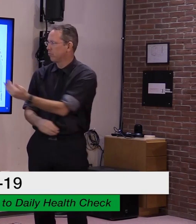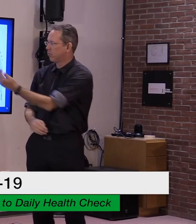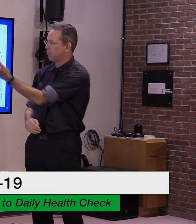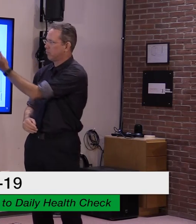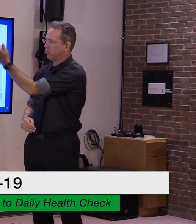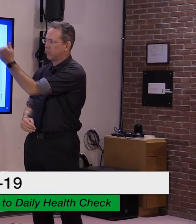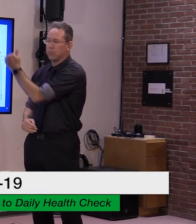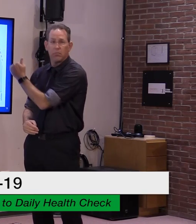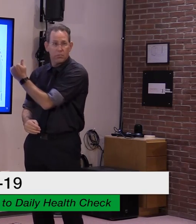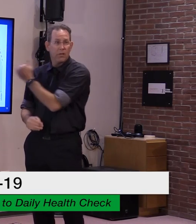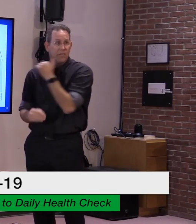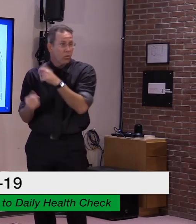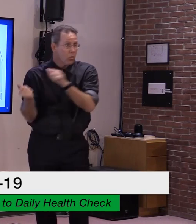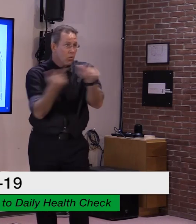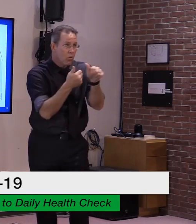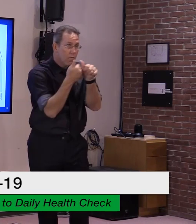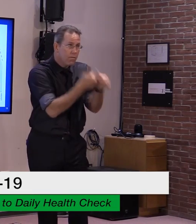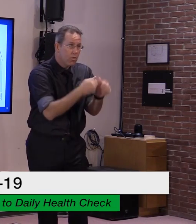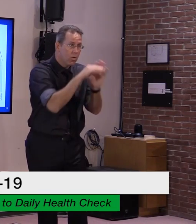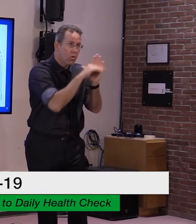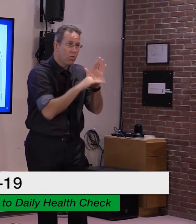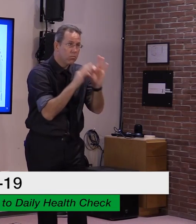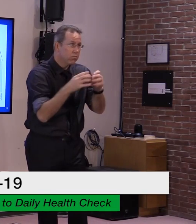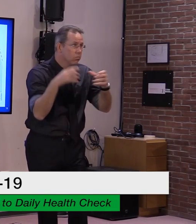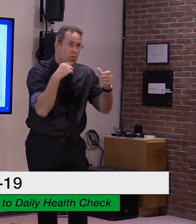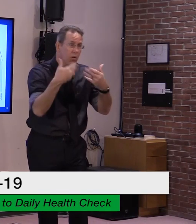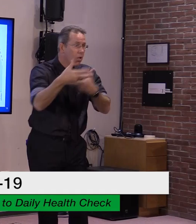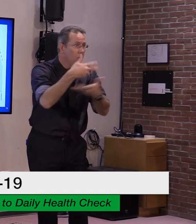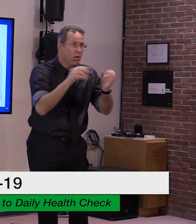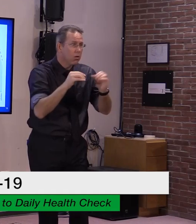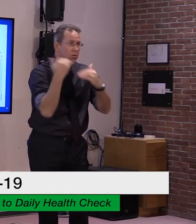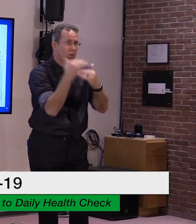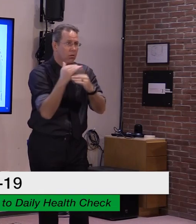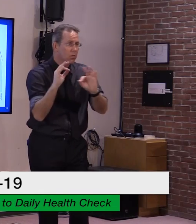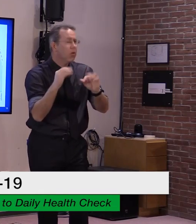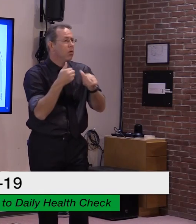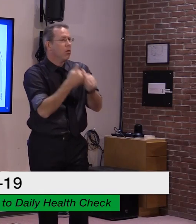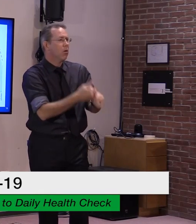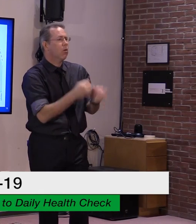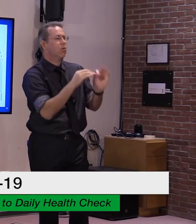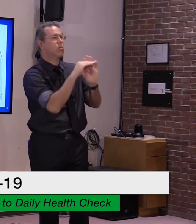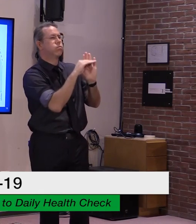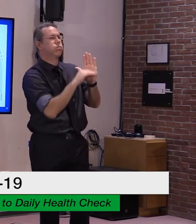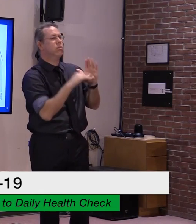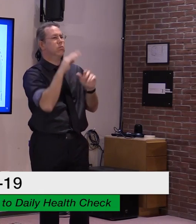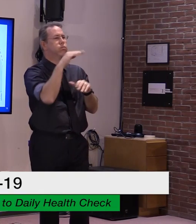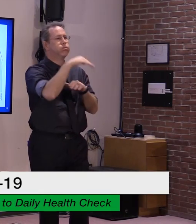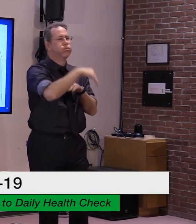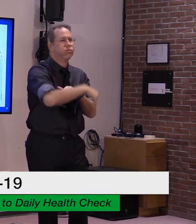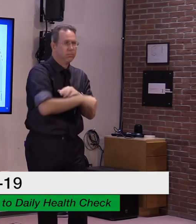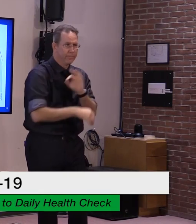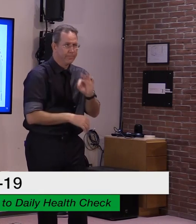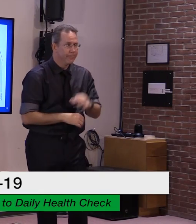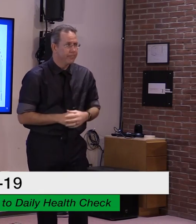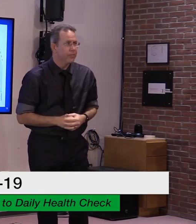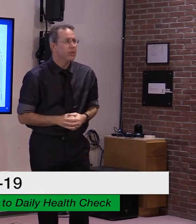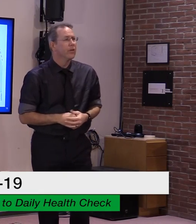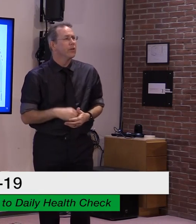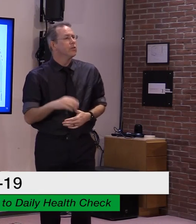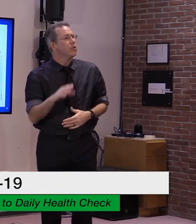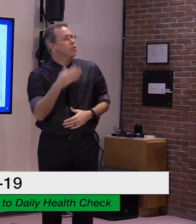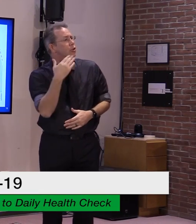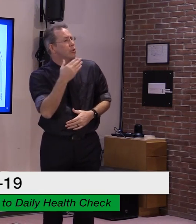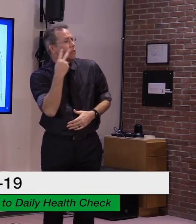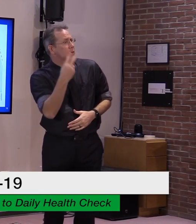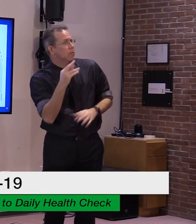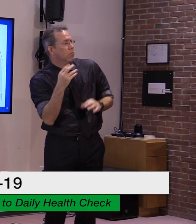41 percent so again certainly another positive trend but again with these positive trends happening right before thanksgiving all the